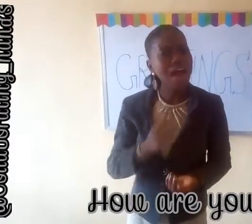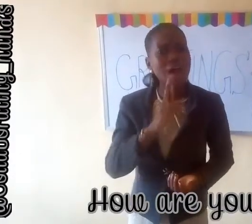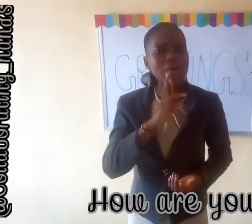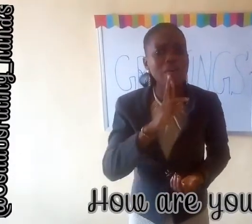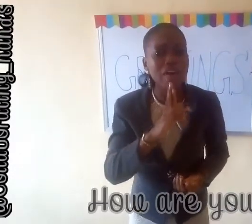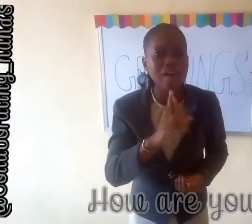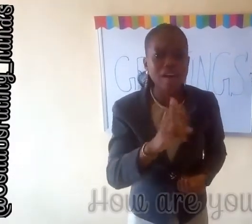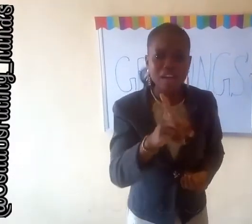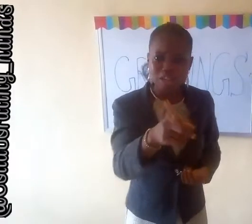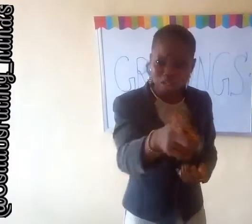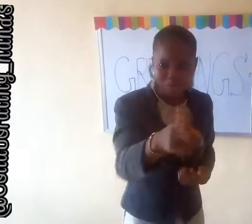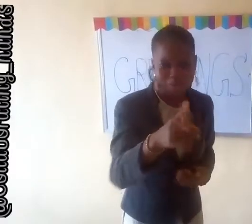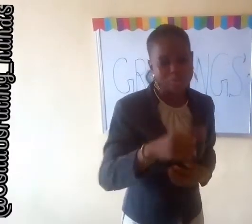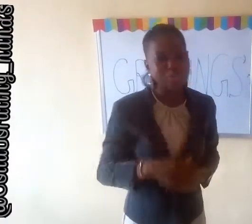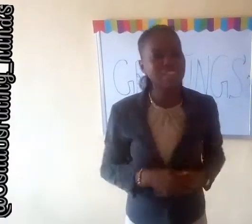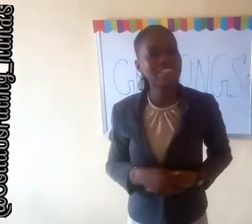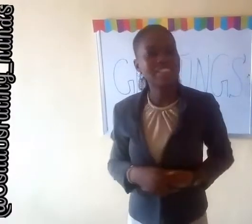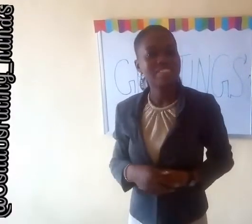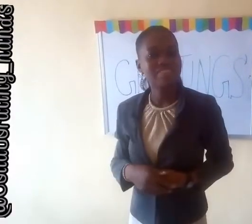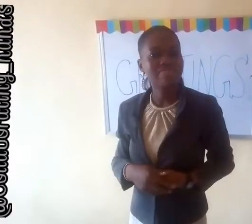How are you?